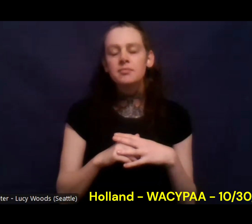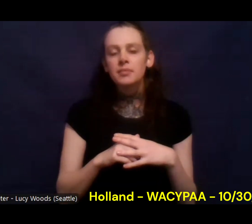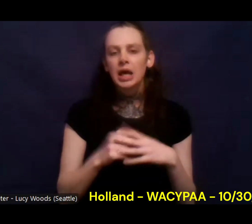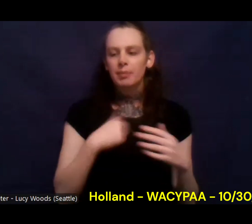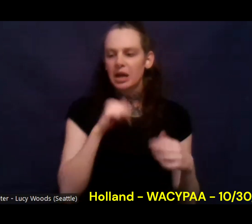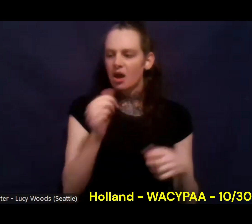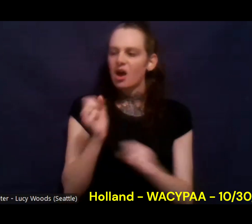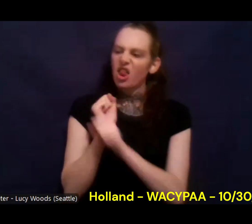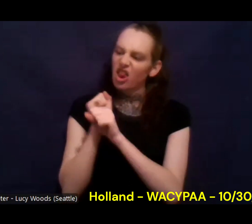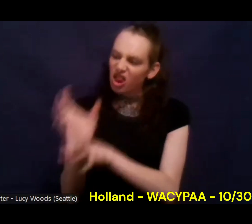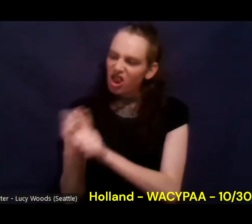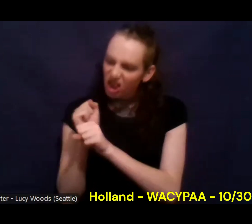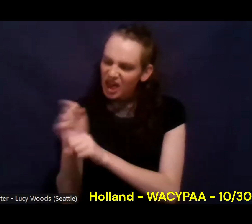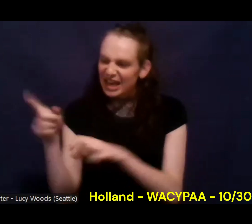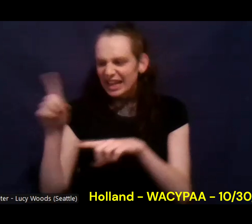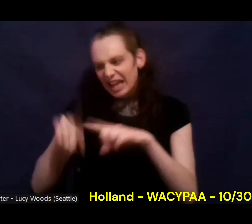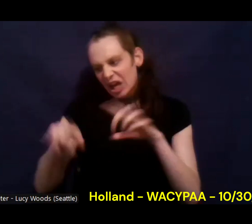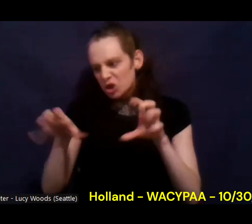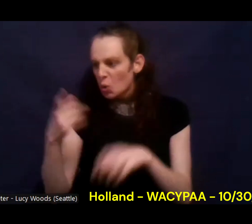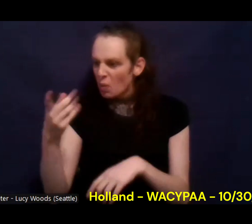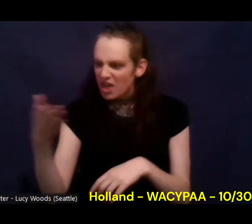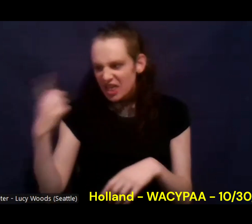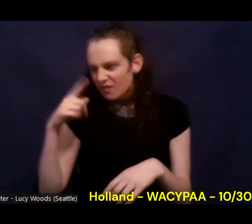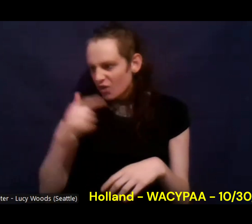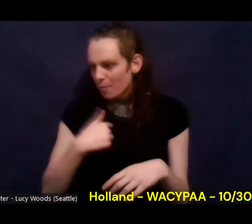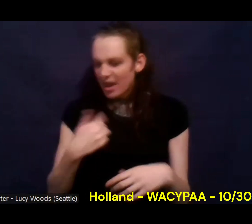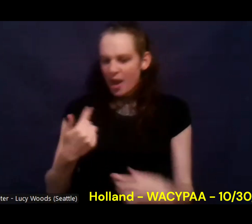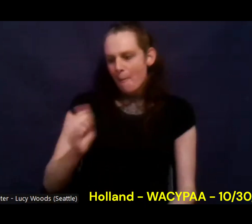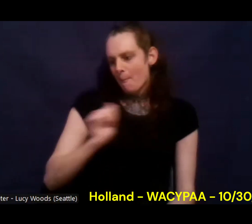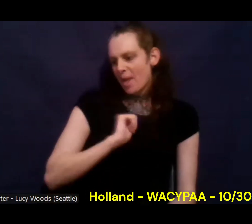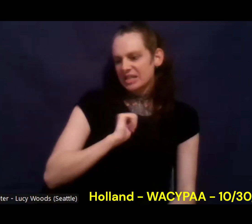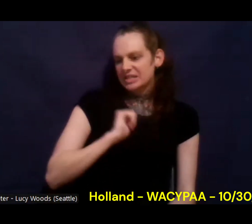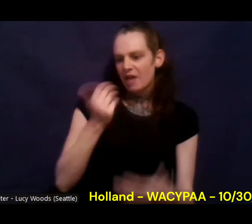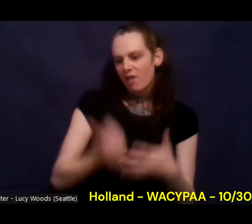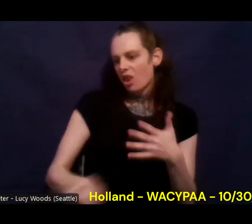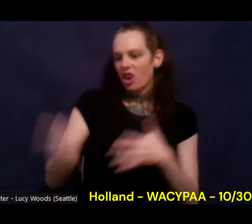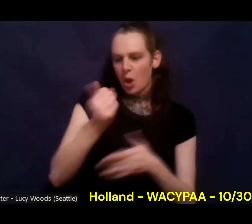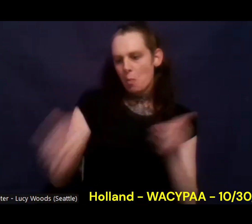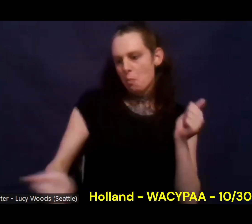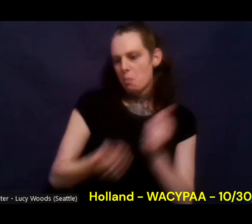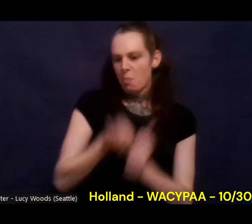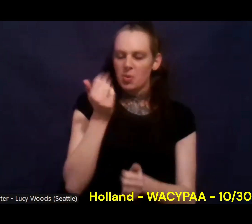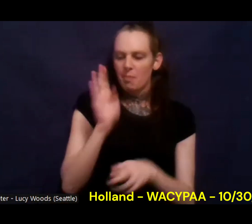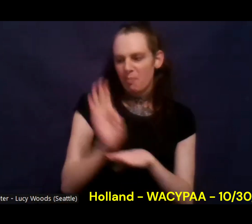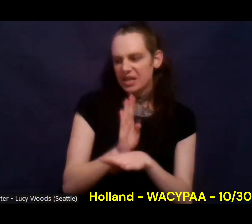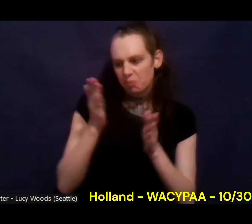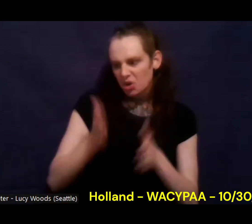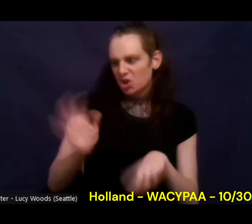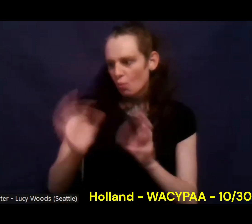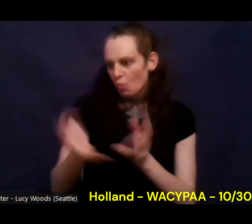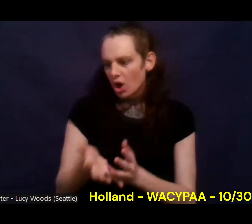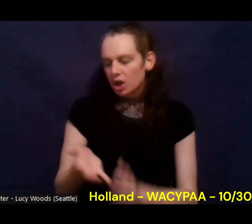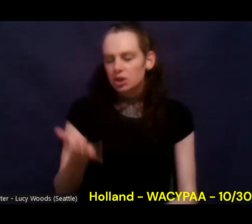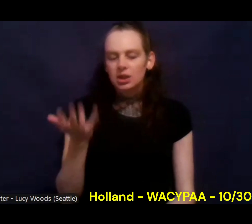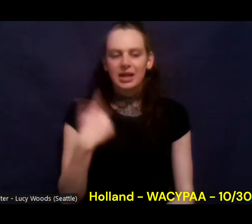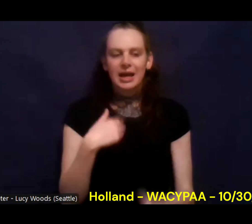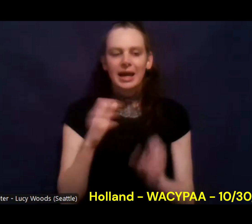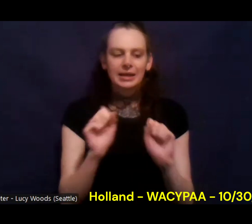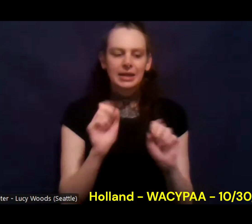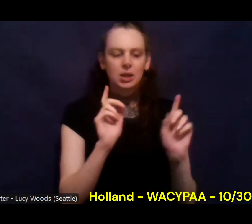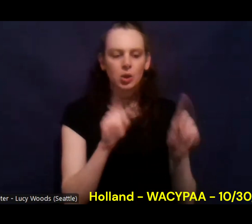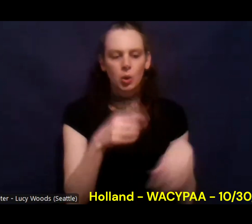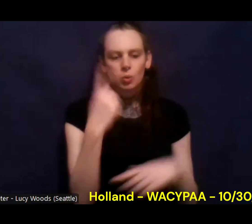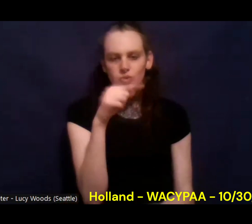throat about how he can't do this for me when I'm the busiest person in the world, why don't I just go to Target after work and ask him, is there anything he needs